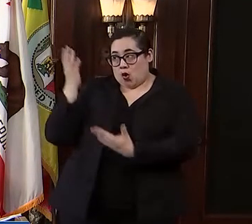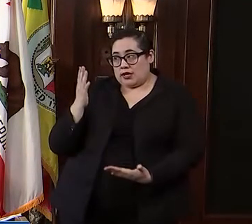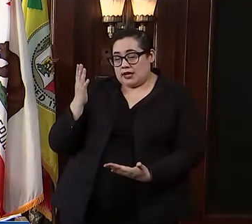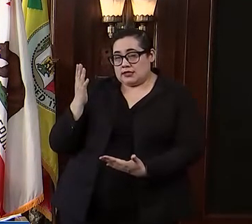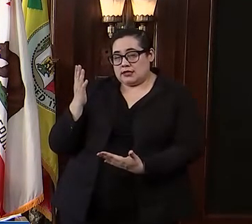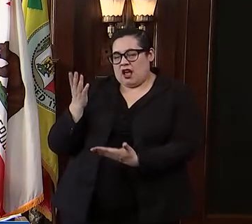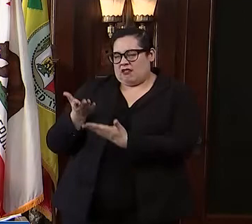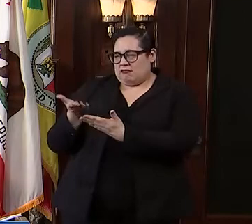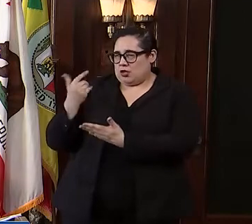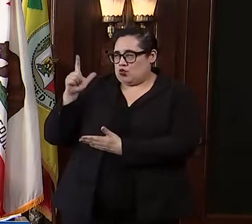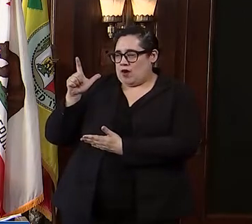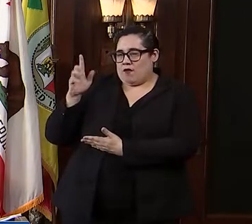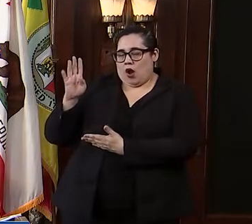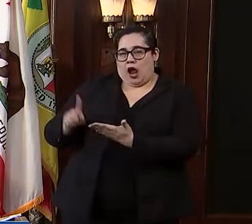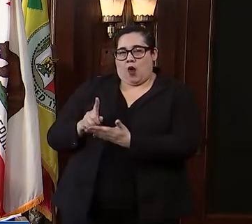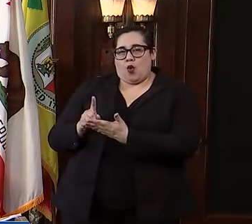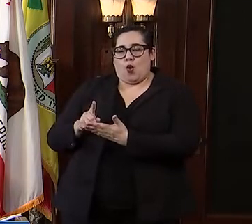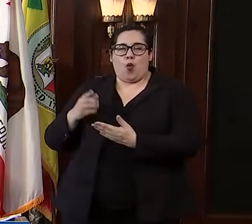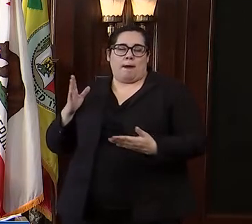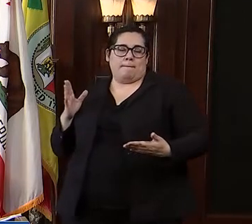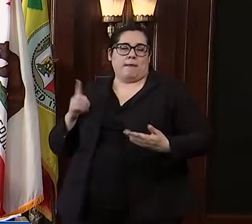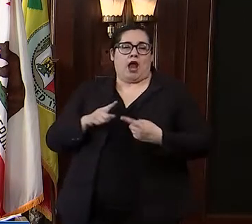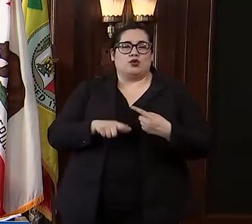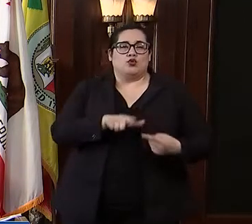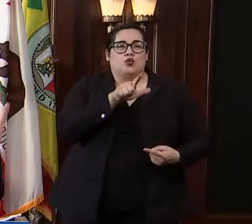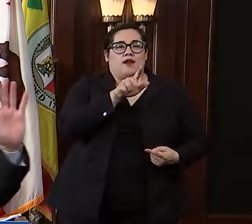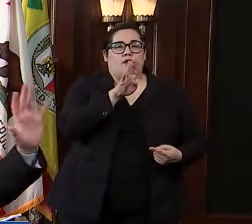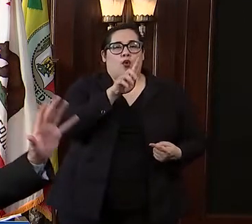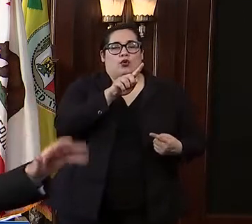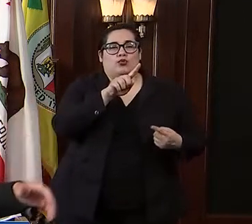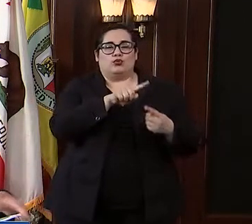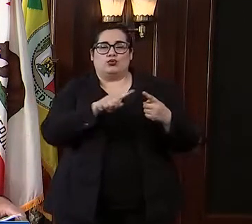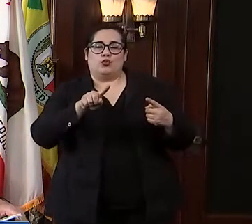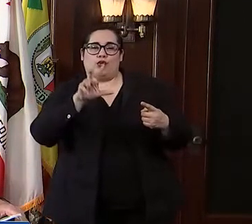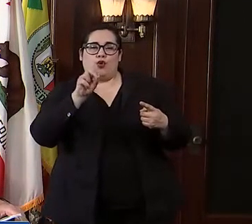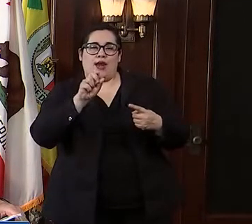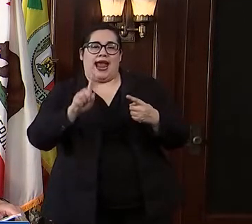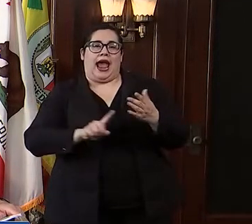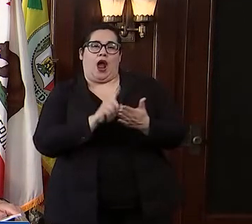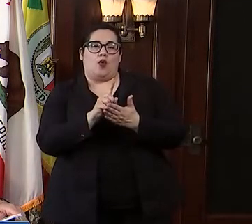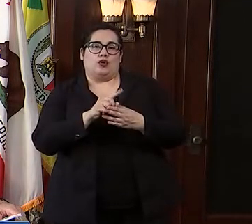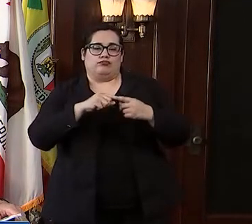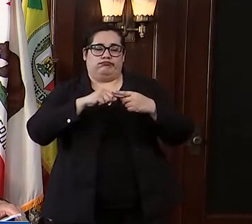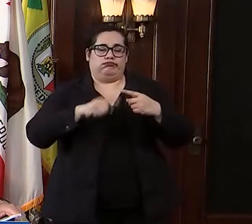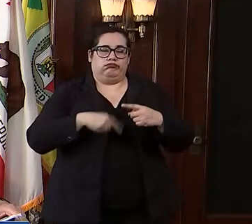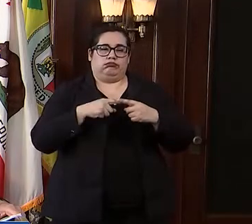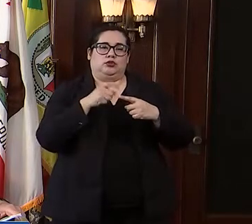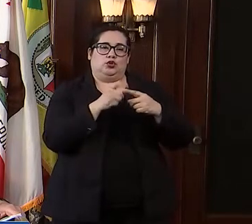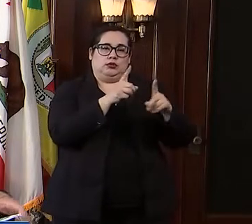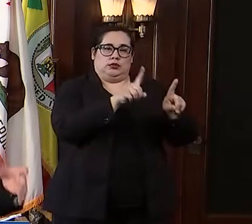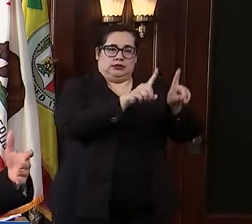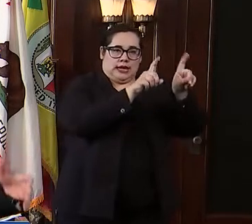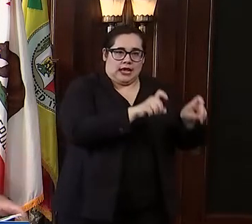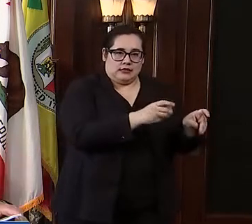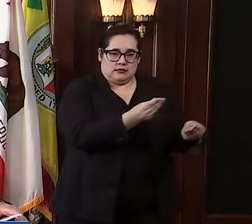us in the last 24 hours that we're back to 24 to 30 hours, so there was some lag Last week, you were correct about that. We embraced that.